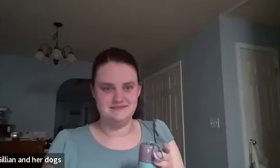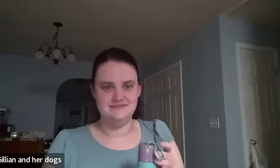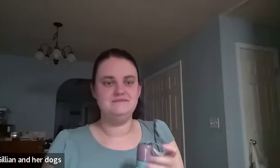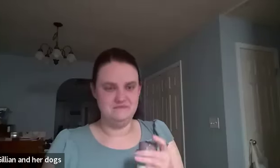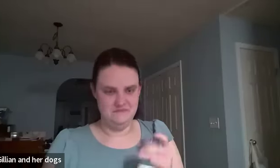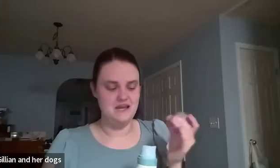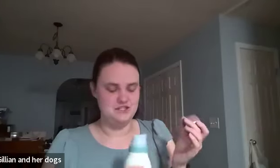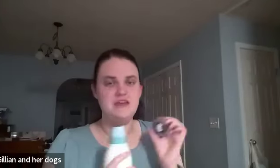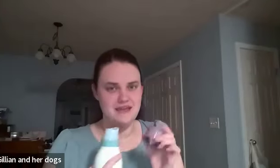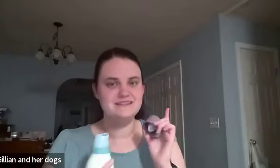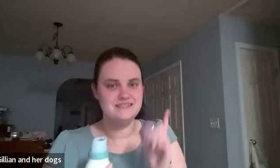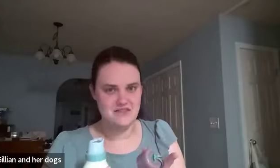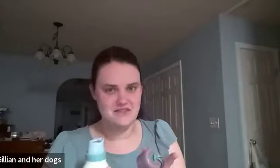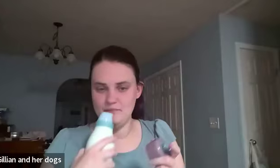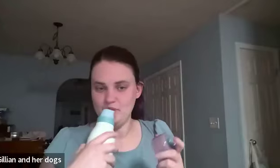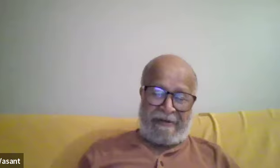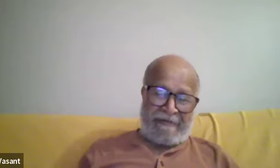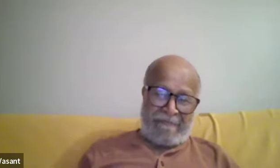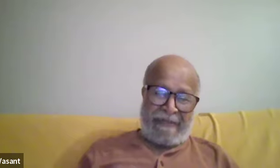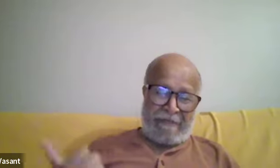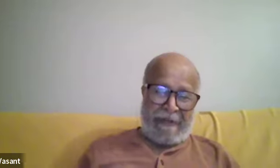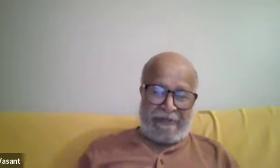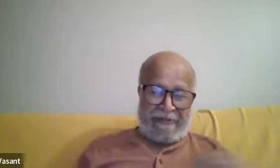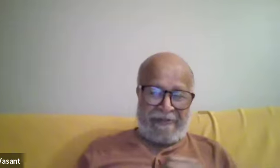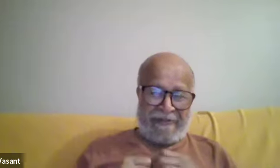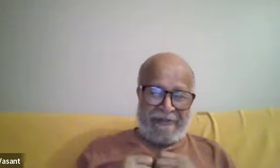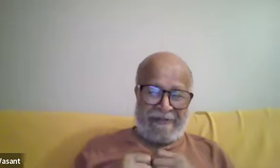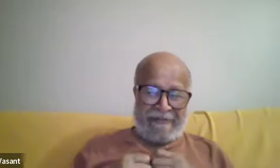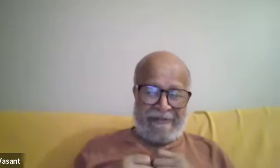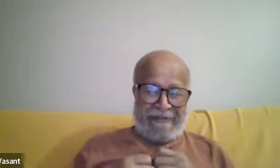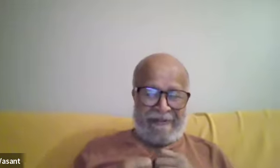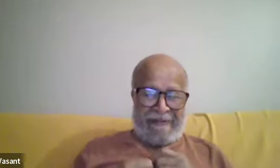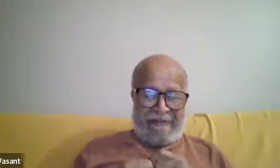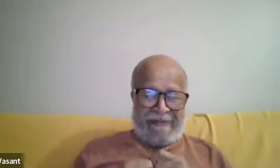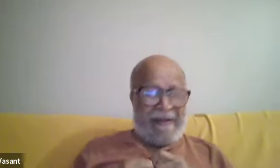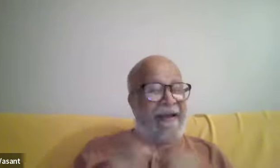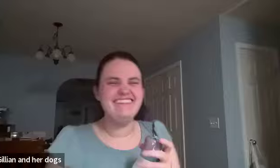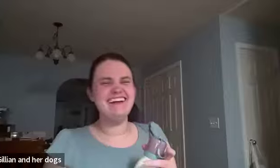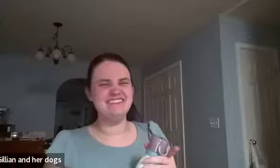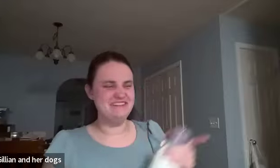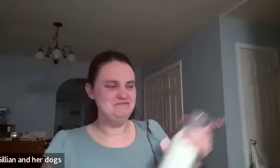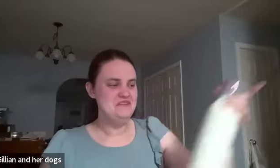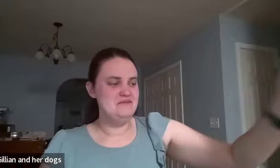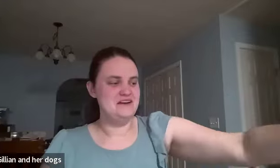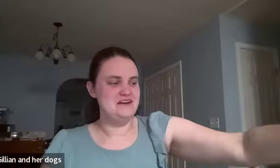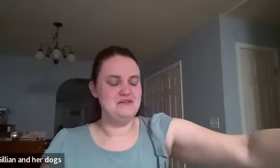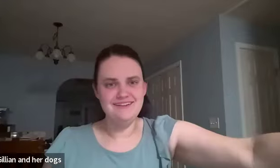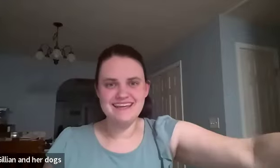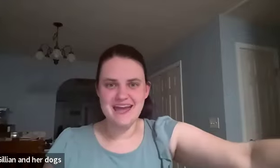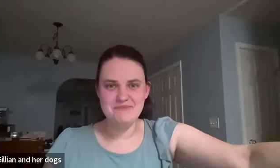Yes. Yes, you And can say mine's a beast. Mine's a beast. that. I love it. But So luckily, I